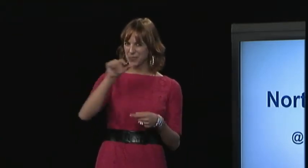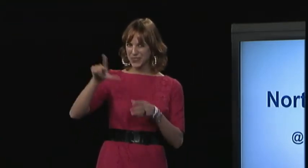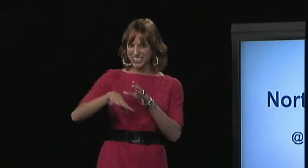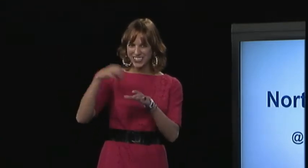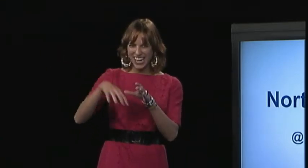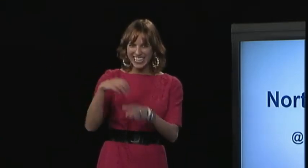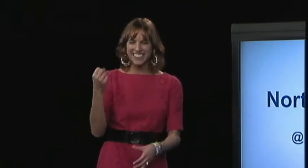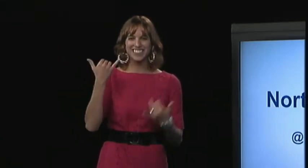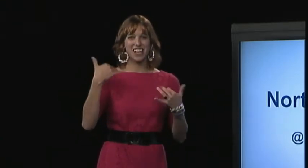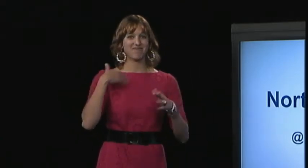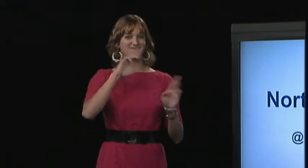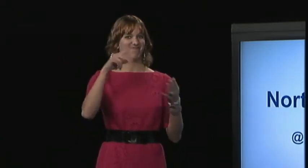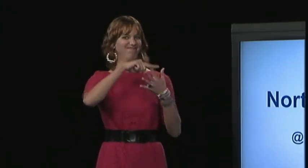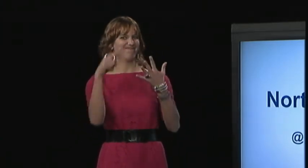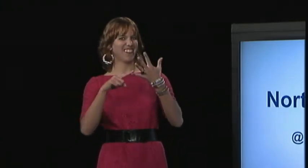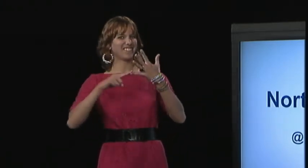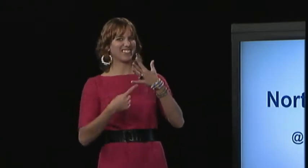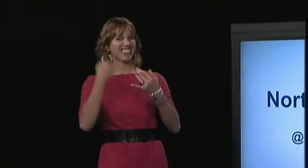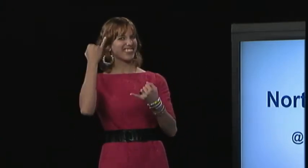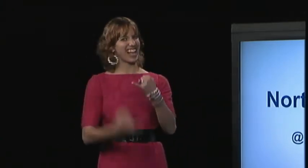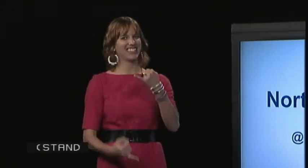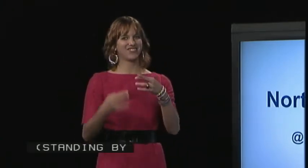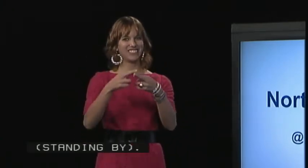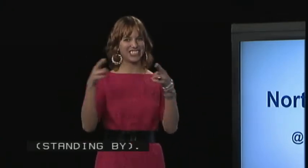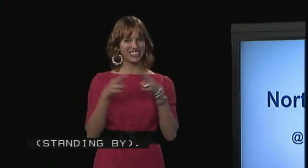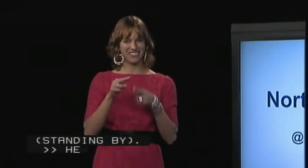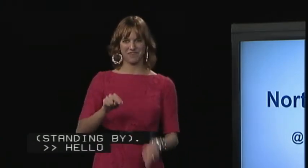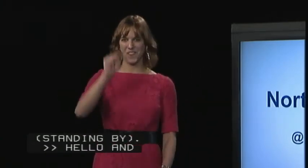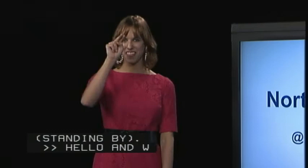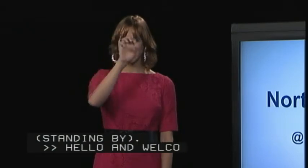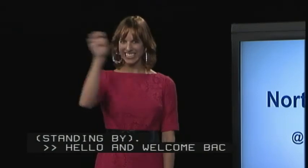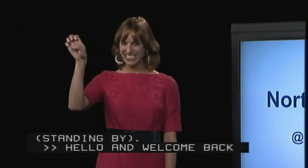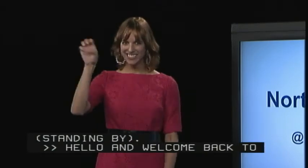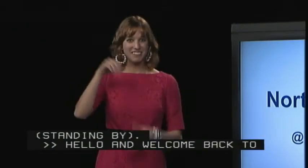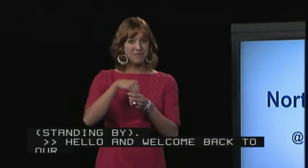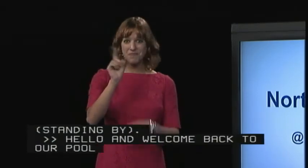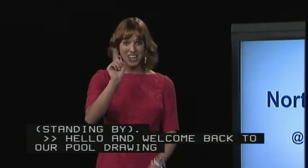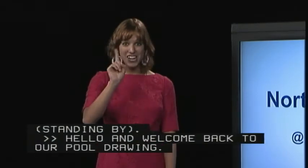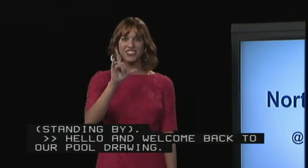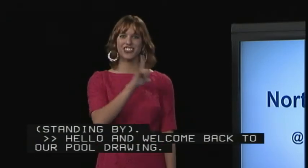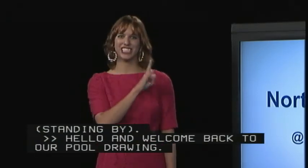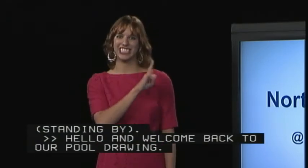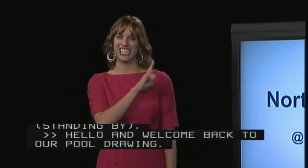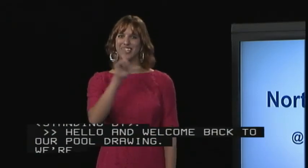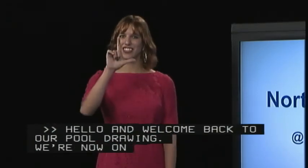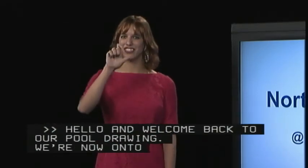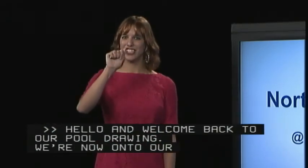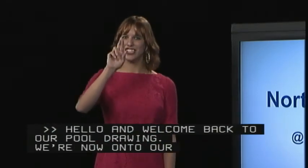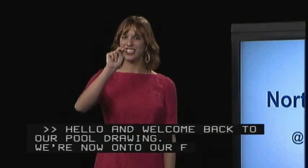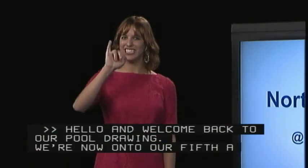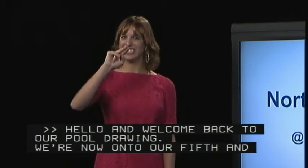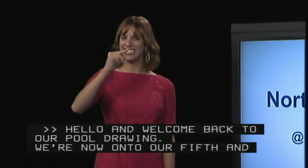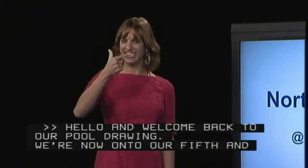Hello and welcome back to our pool drawings. We're now on to our fifth and final region, the Northeast region, hosted at the Learning